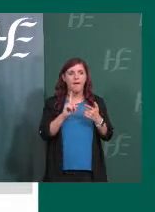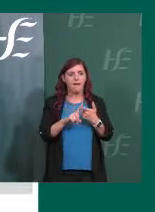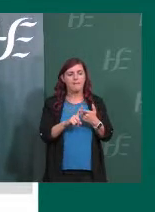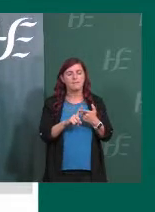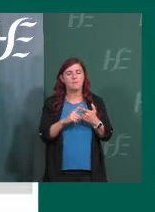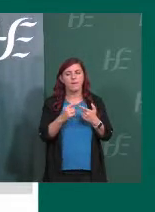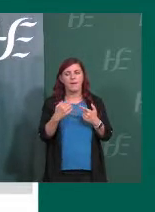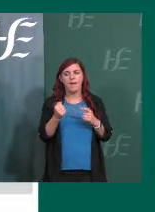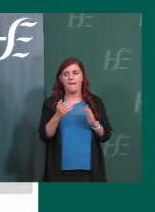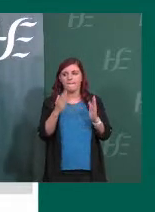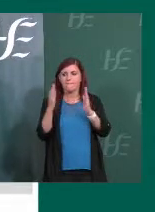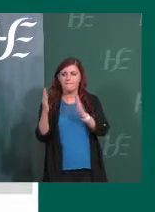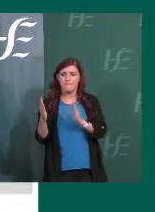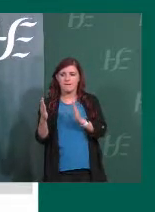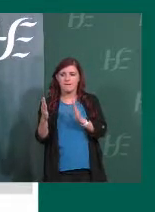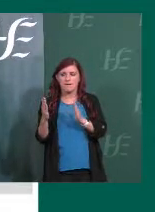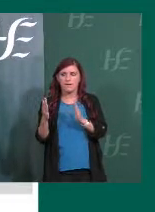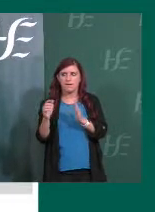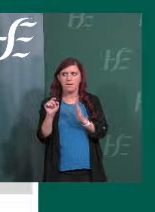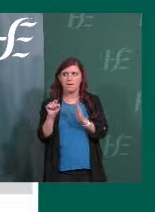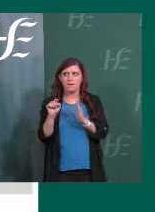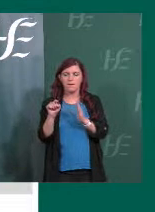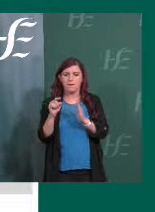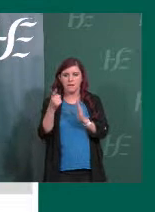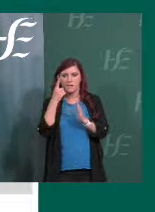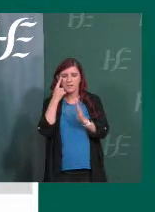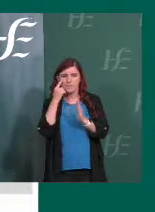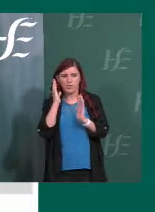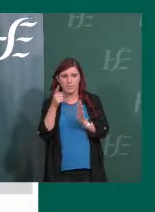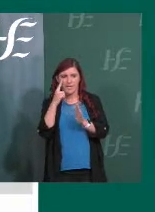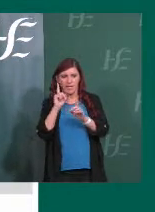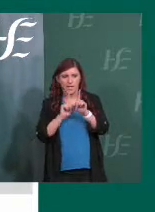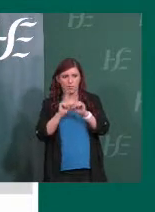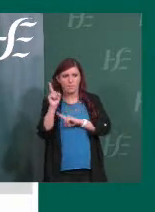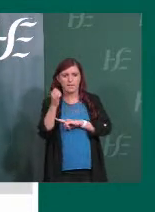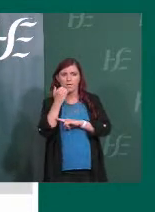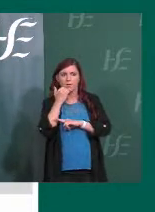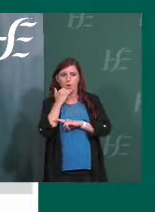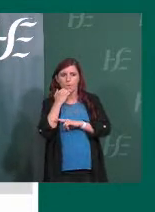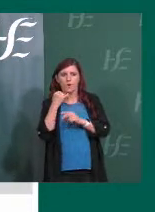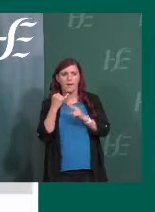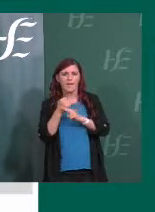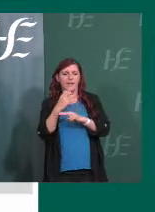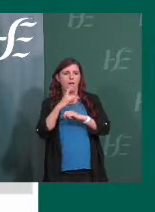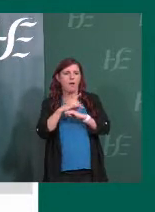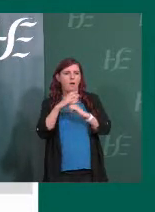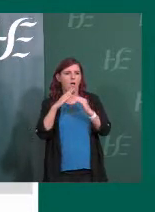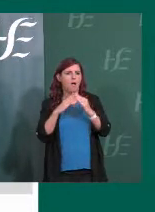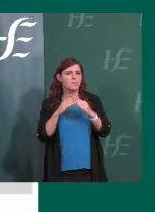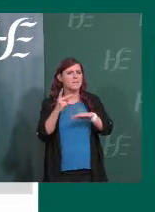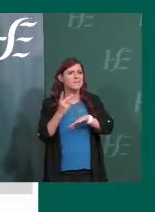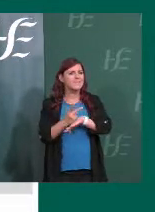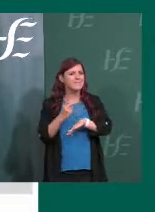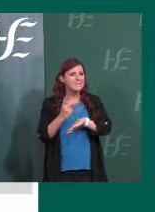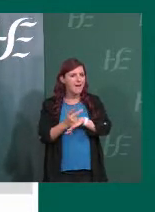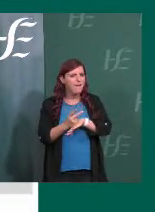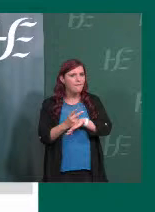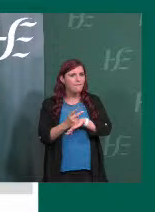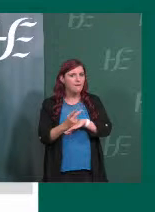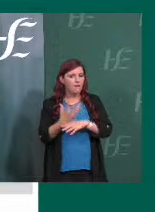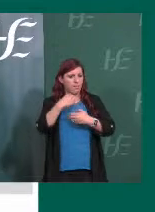we have also seen an increase in the number of cases that we see in hospital staff. Now, just to